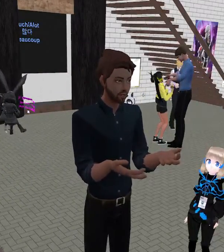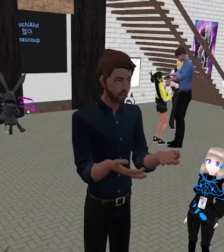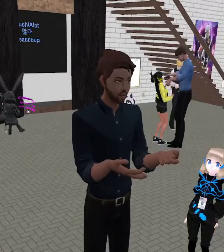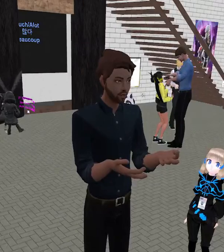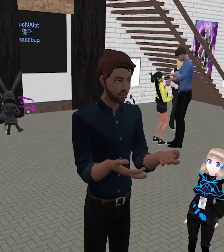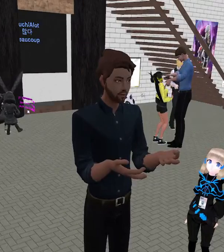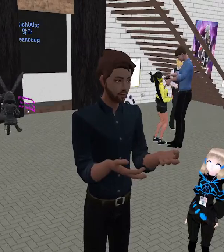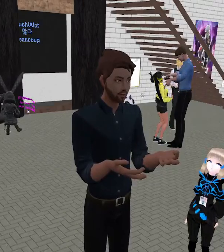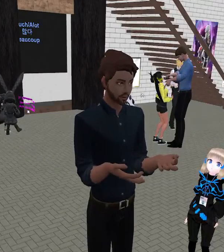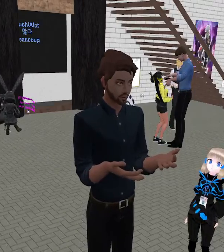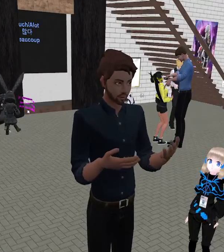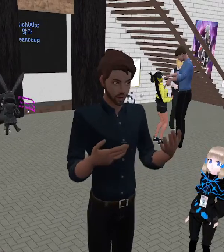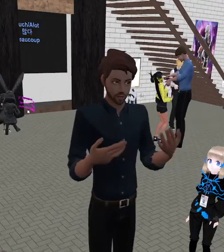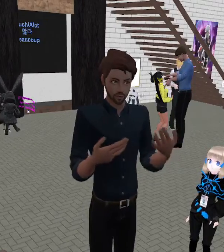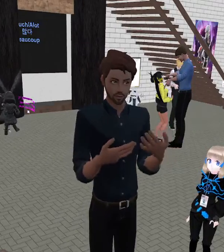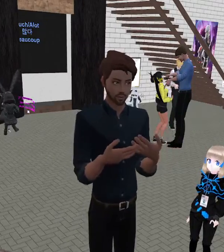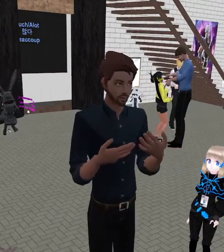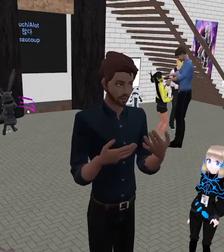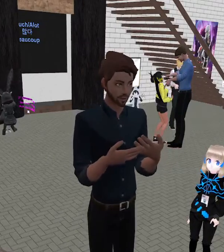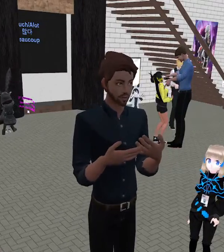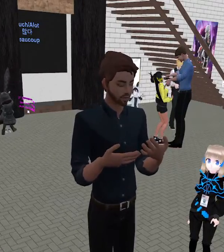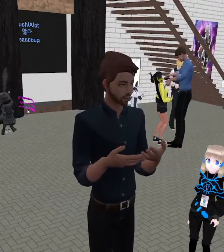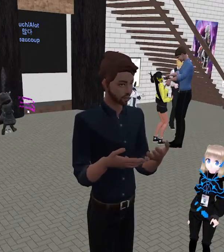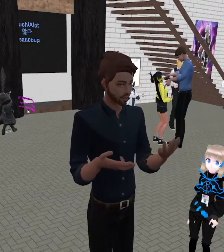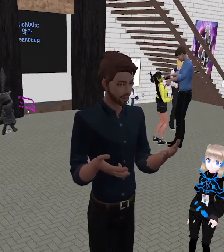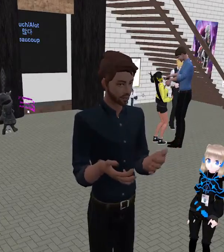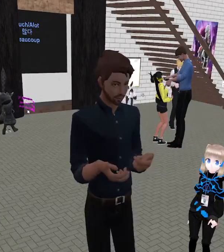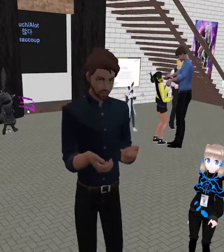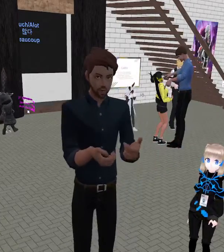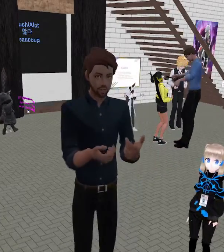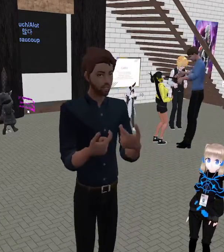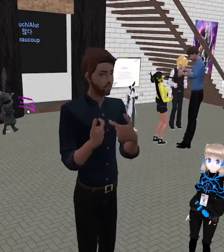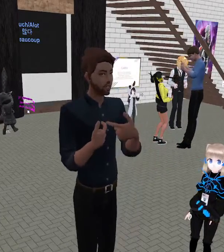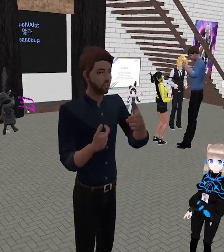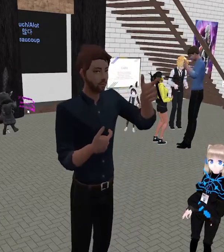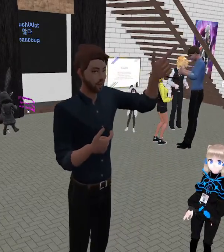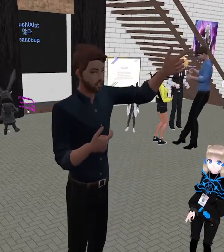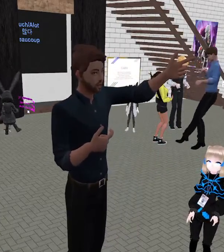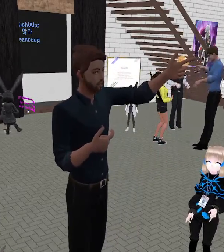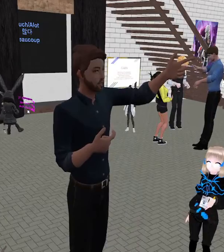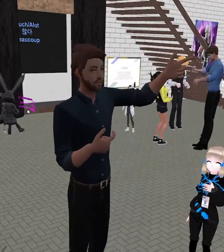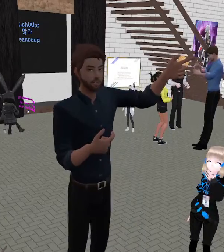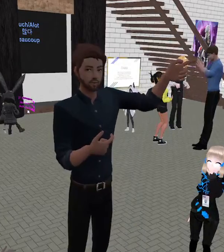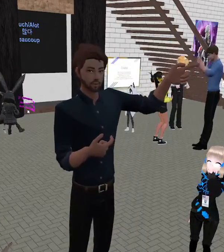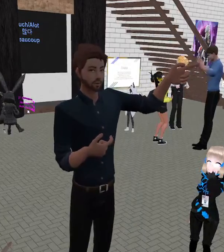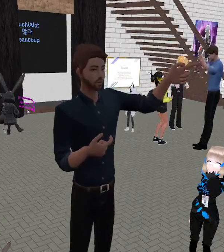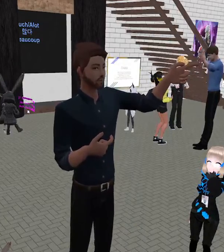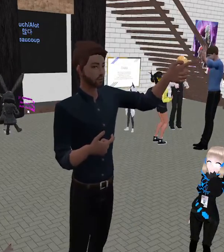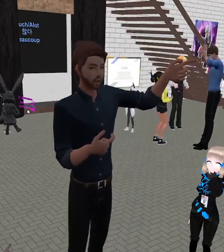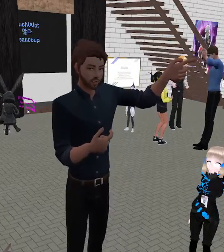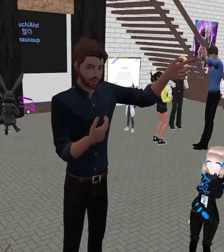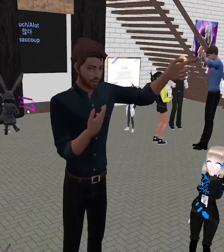it, like, easier to communicate across cultures. Like for me, when I've gone to Korea, I